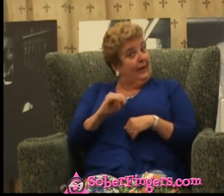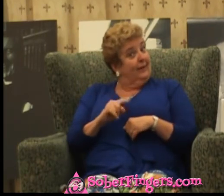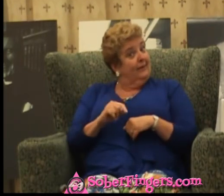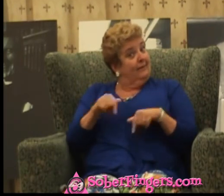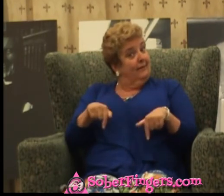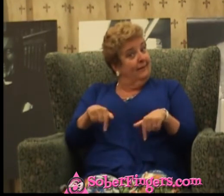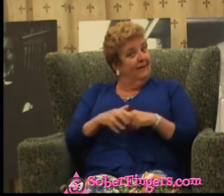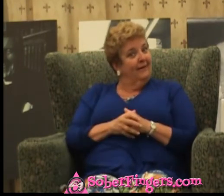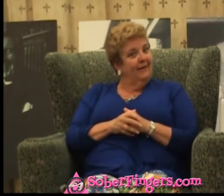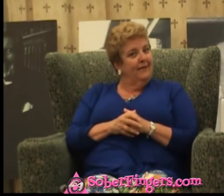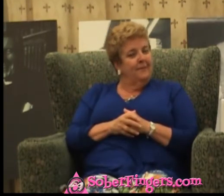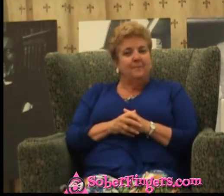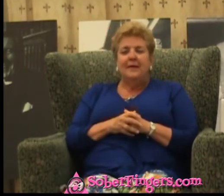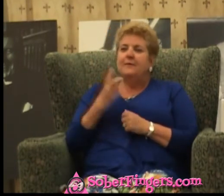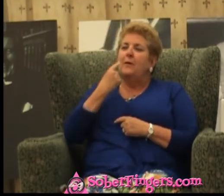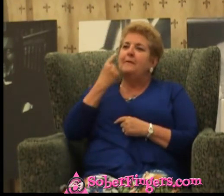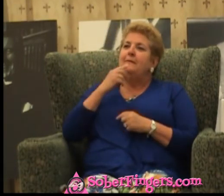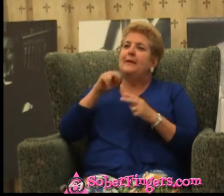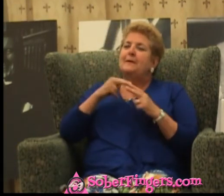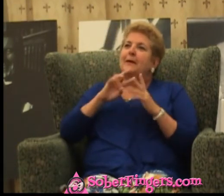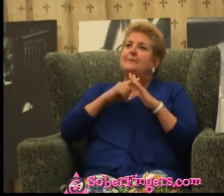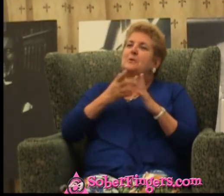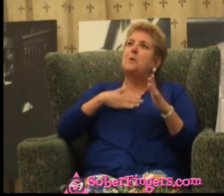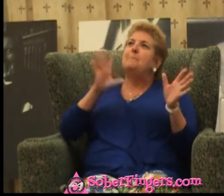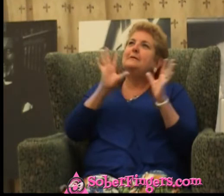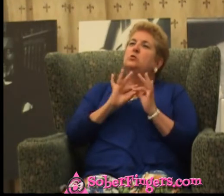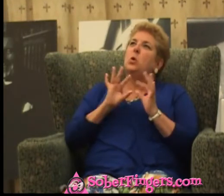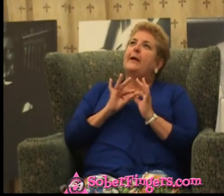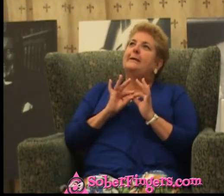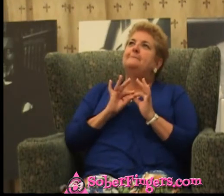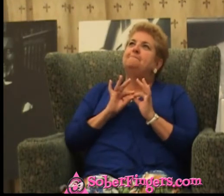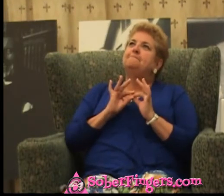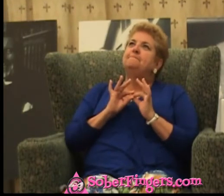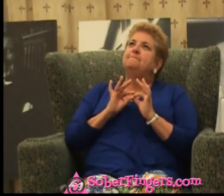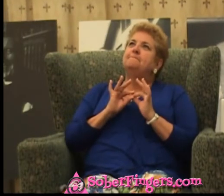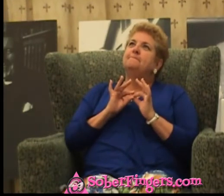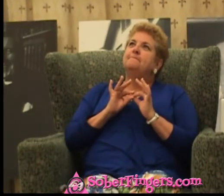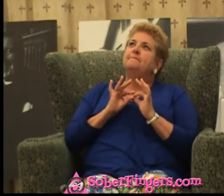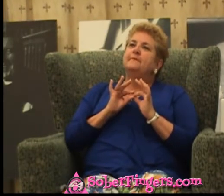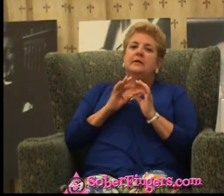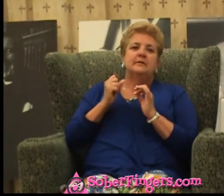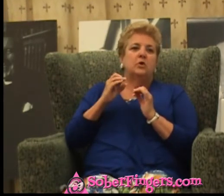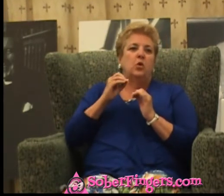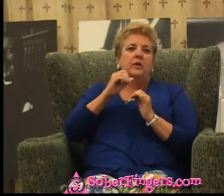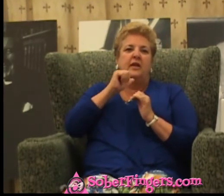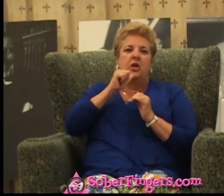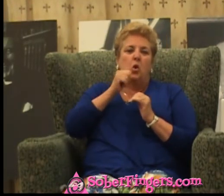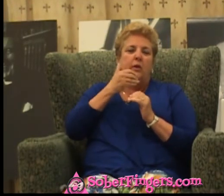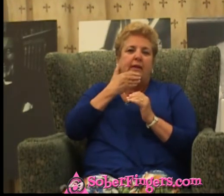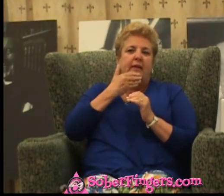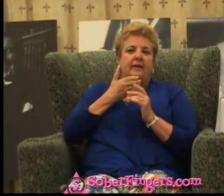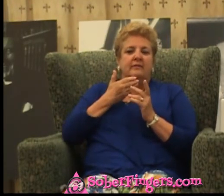I was thinking of starting my story. One way to not get bored with your story is to start in different